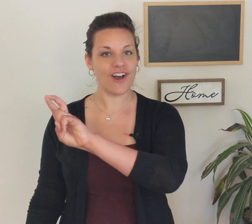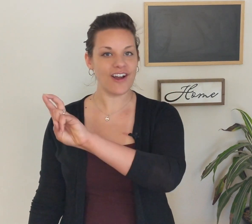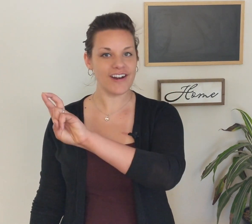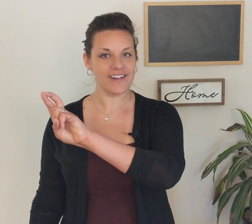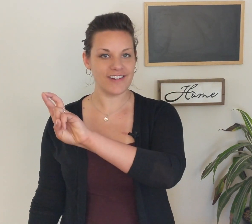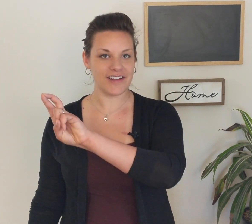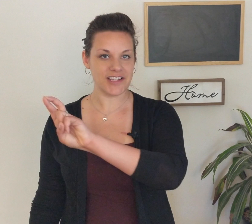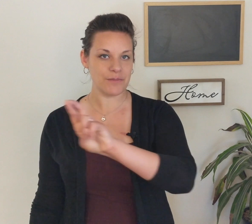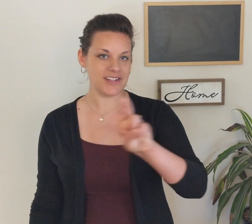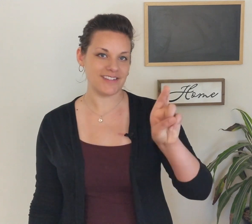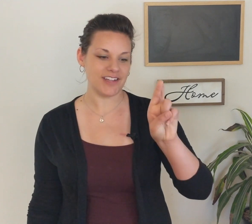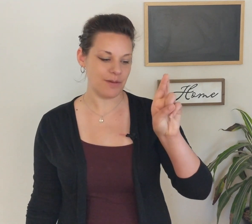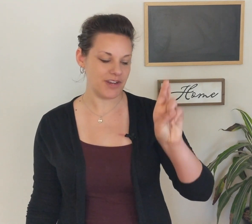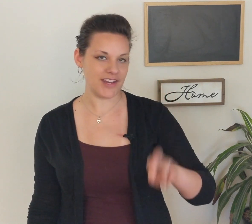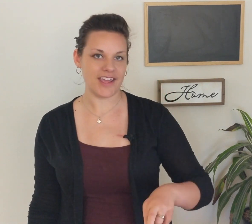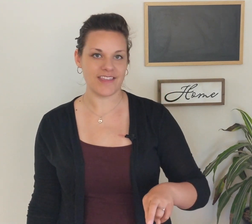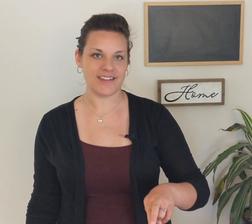R, non-dominant to the dominant and then down.